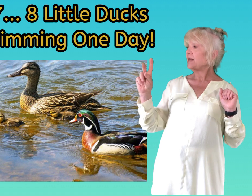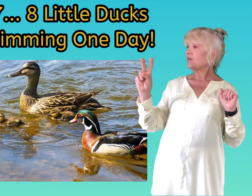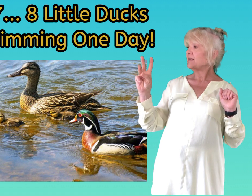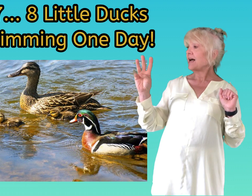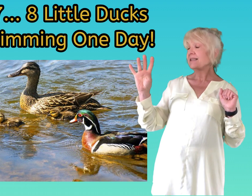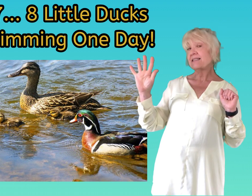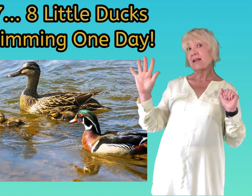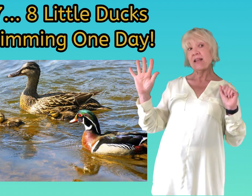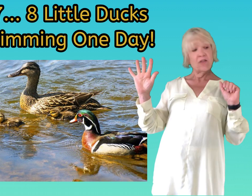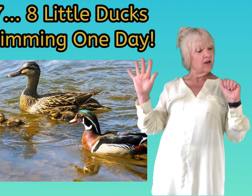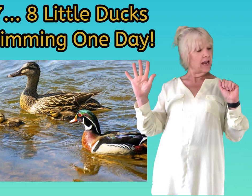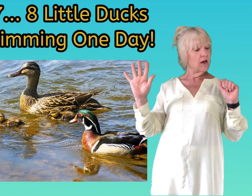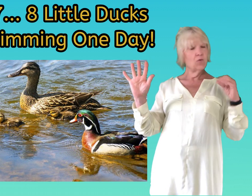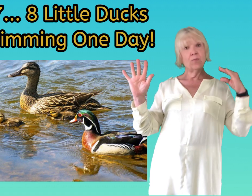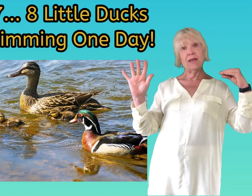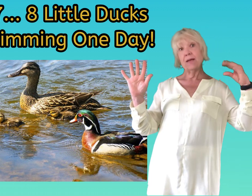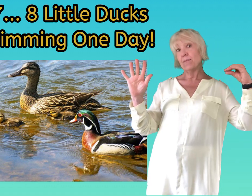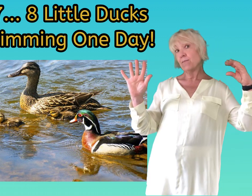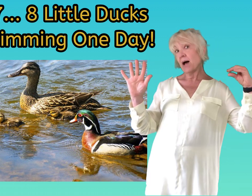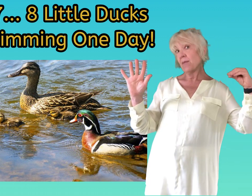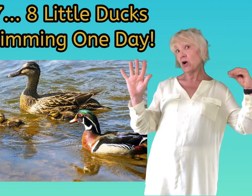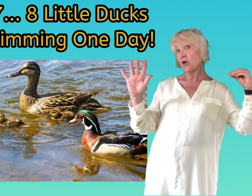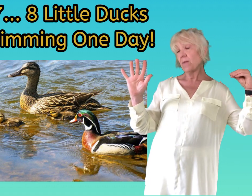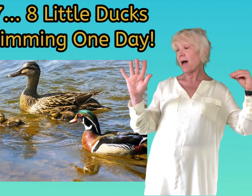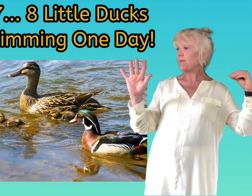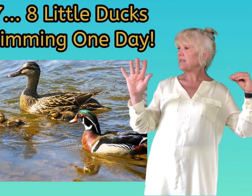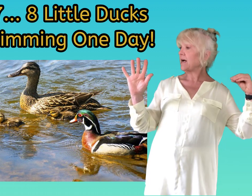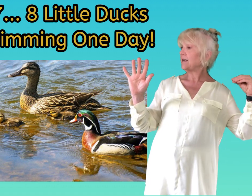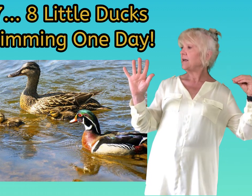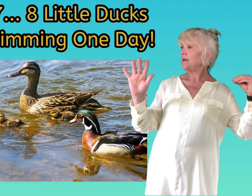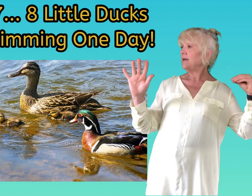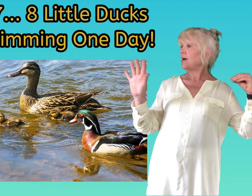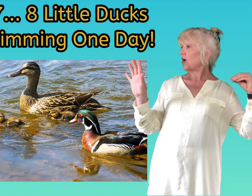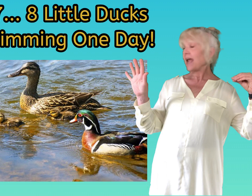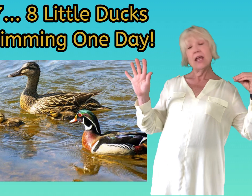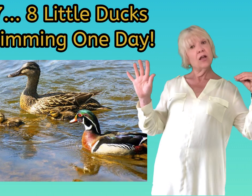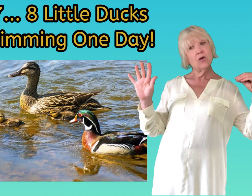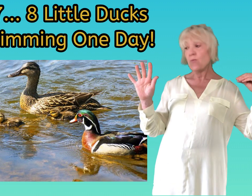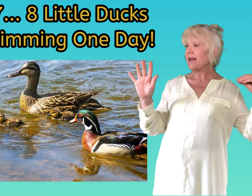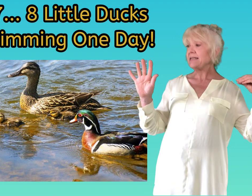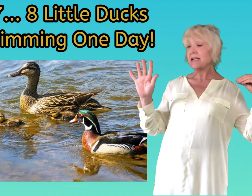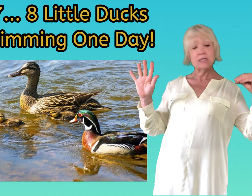the little ducks and on the other hand will be either the mama or the papa duck. Okay, are you ready ducks?